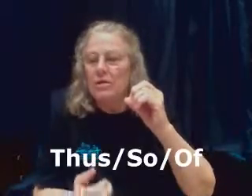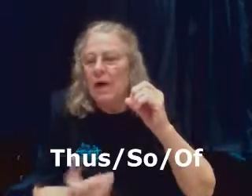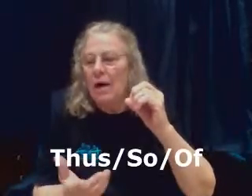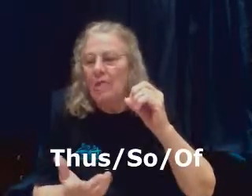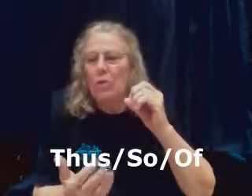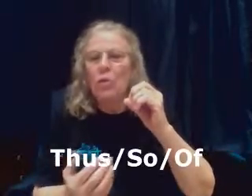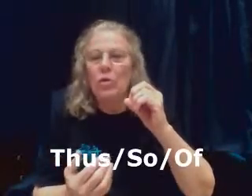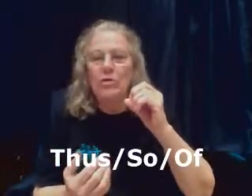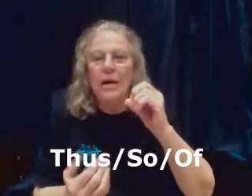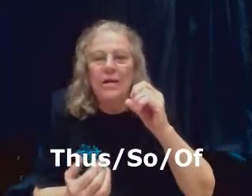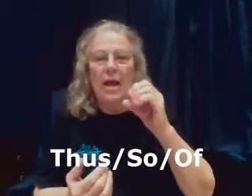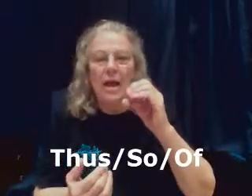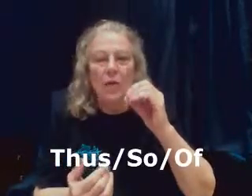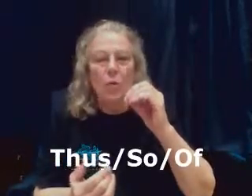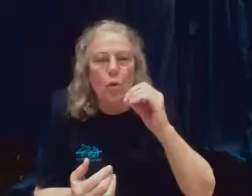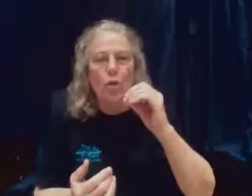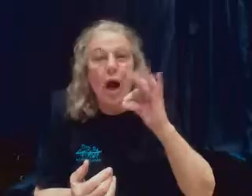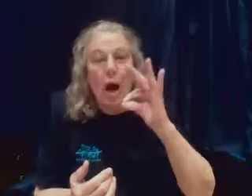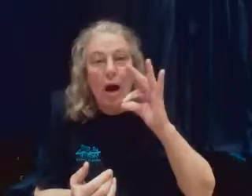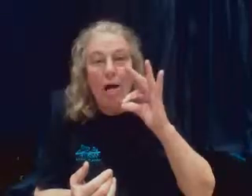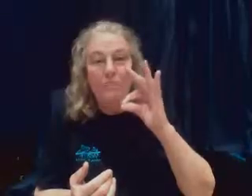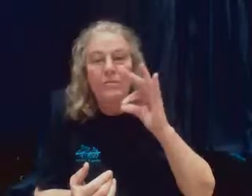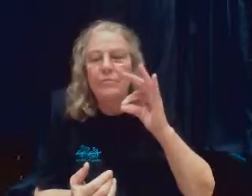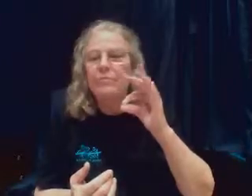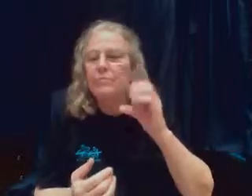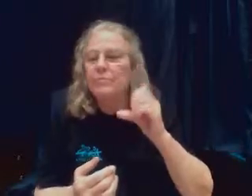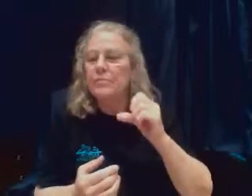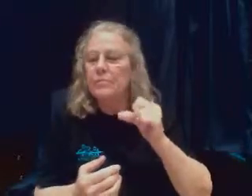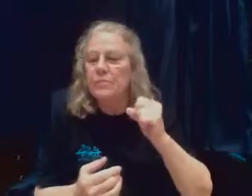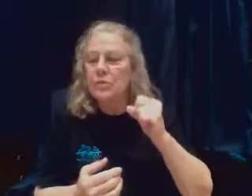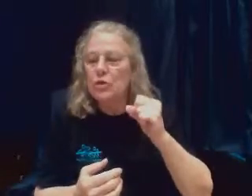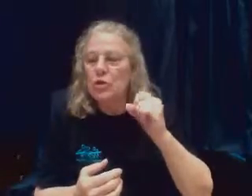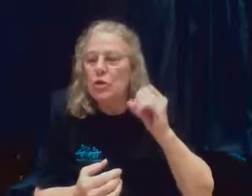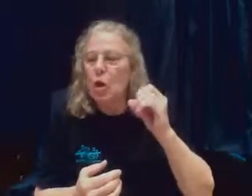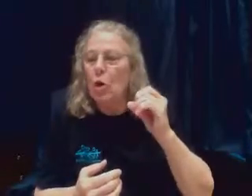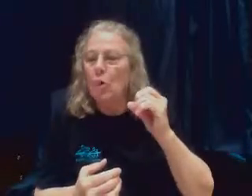a few words like that, like the word of, so.